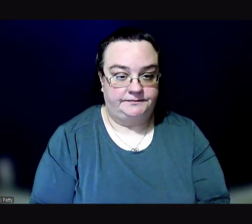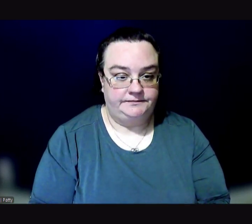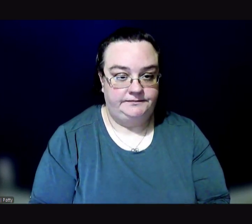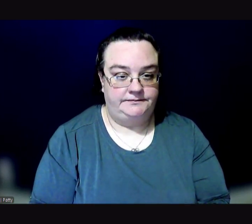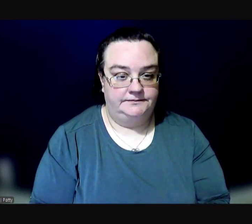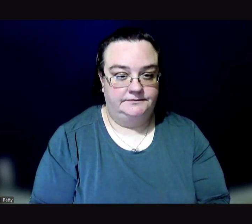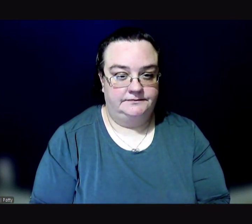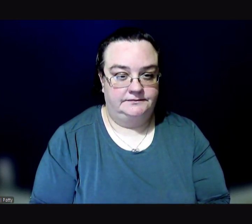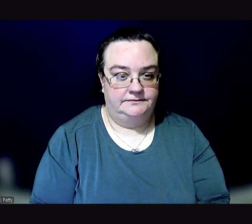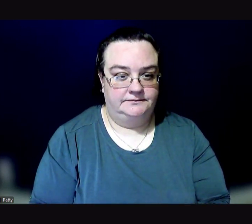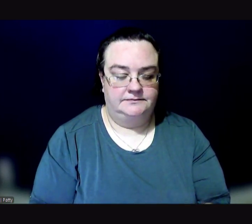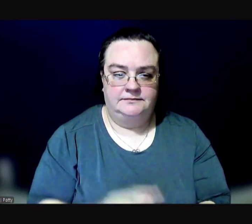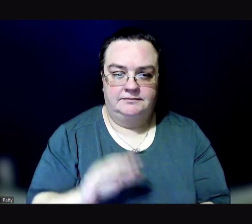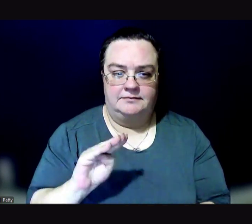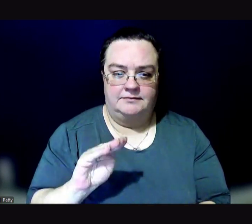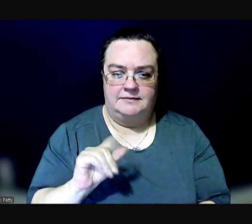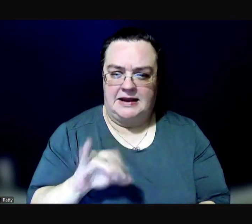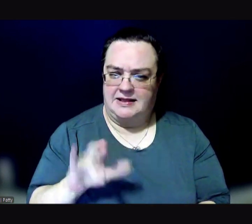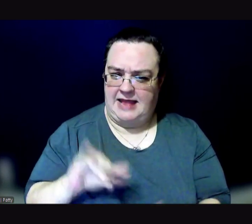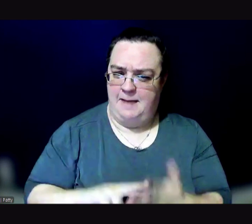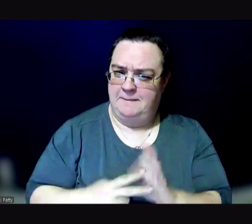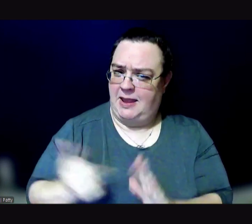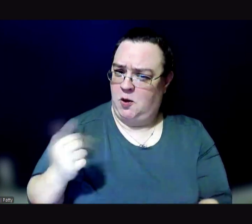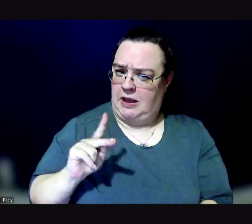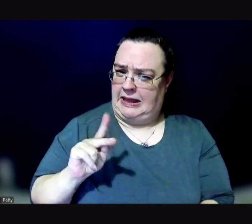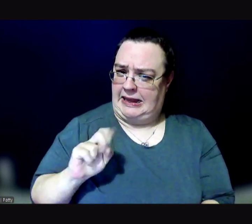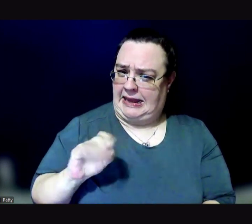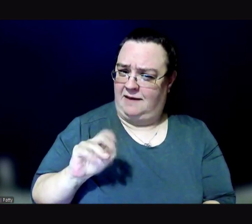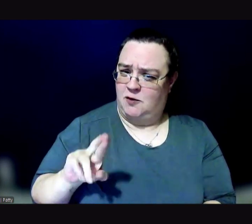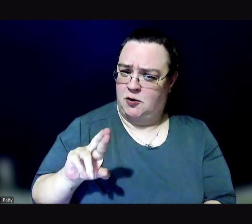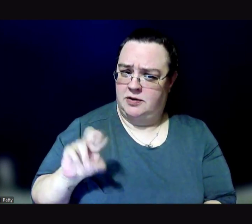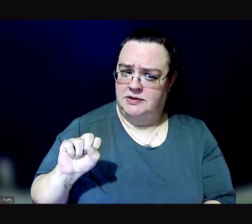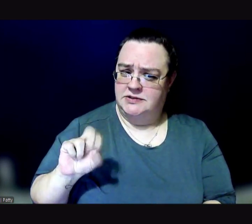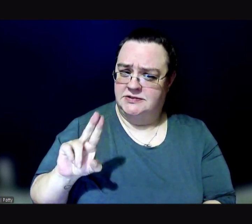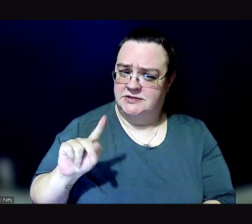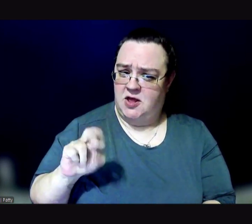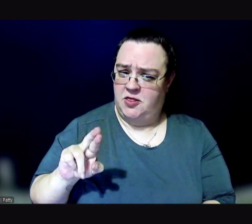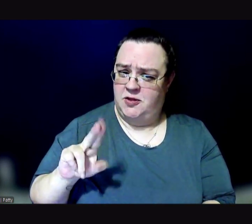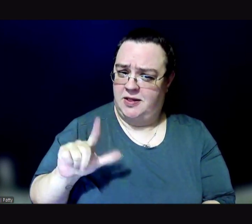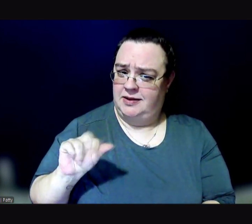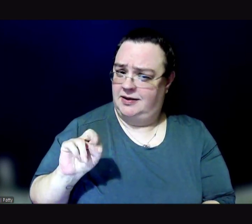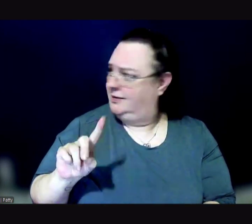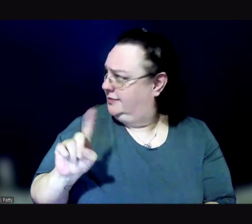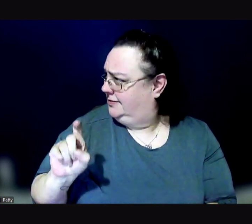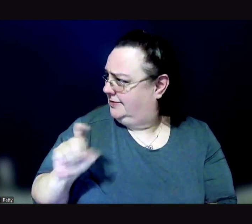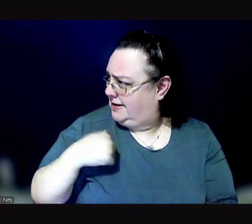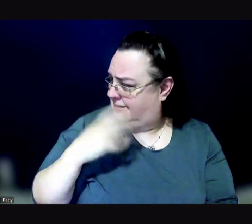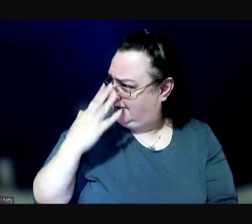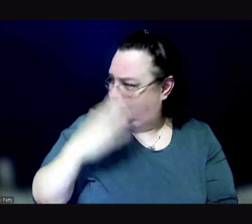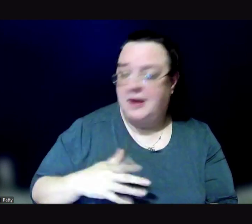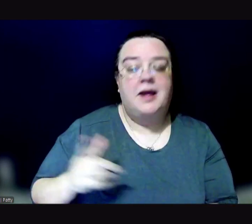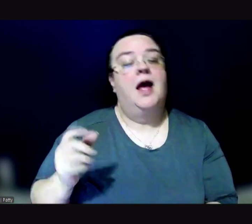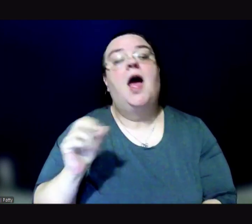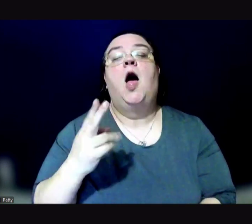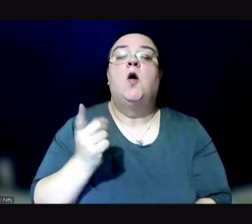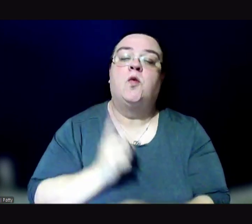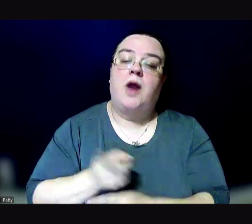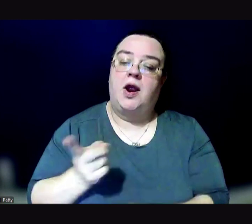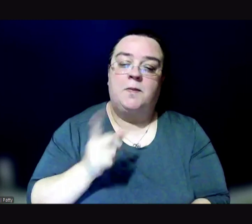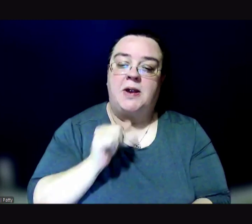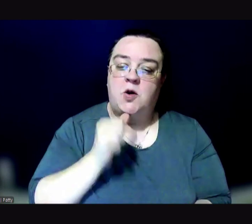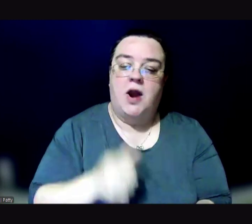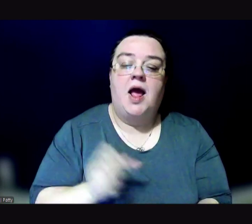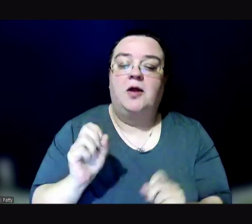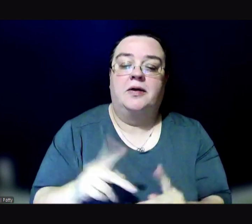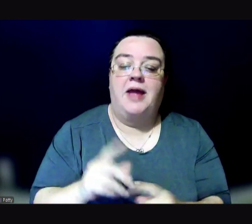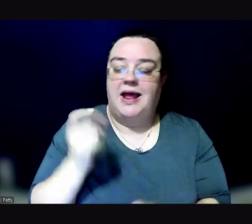Does that make you Kiefer Sutherland? I guess so. I think my point was that I'm not. Oh, right, that you're not. I see. Okay,